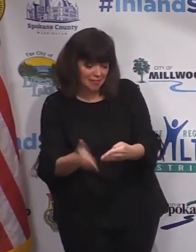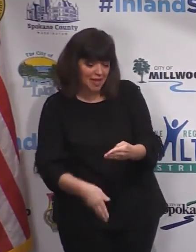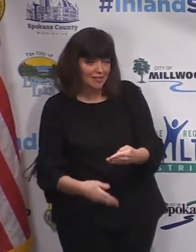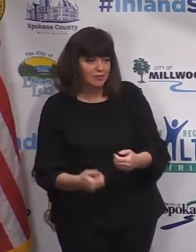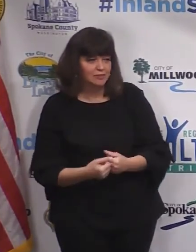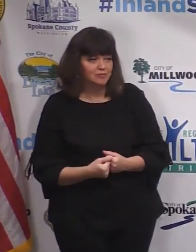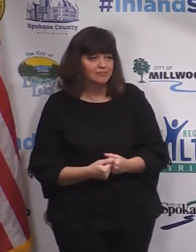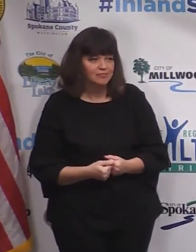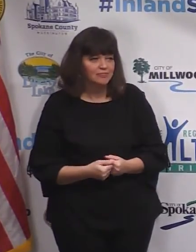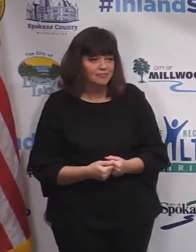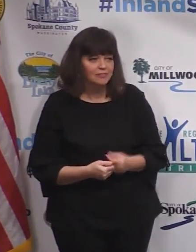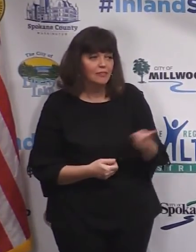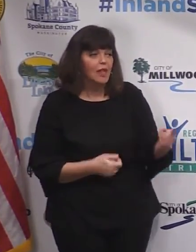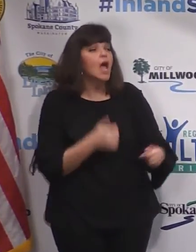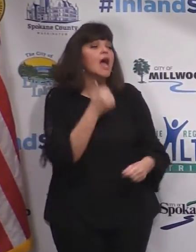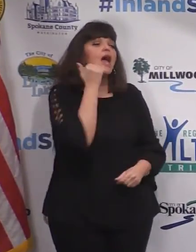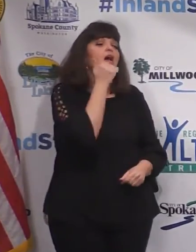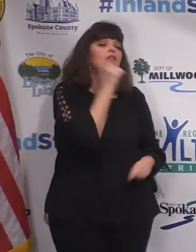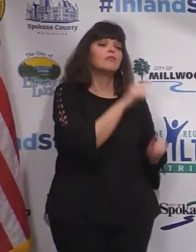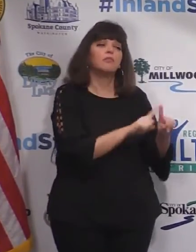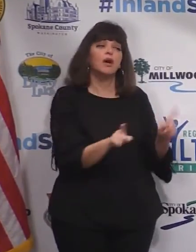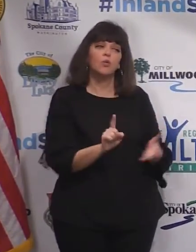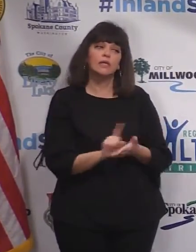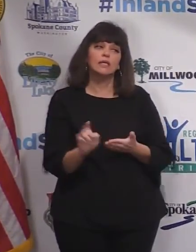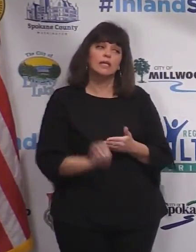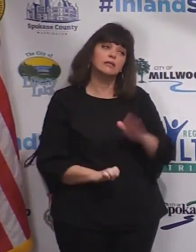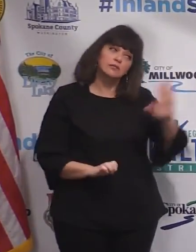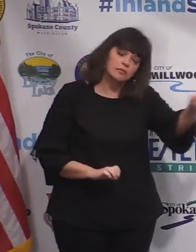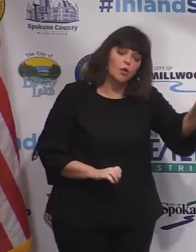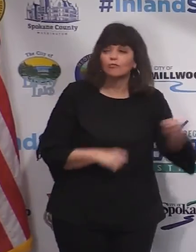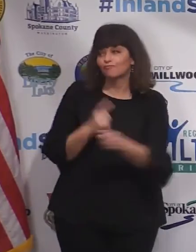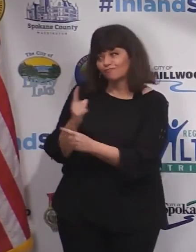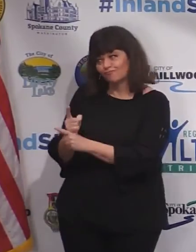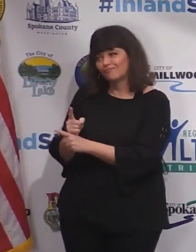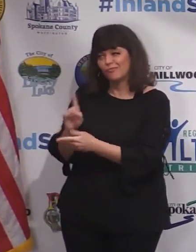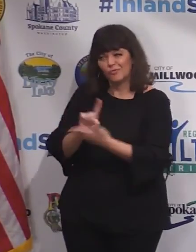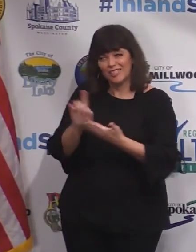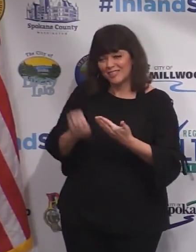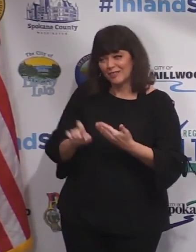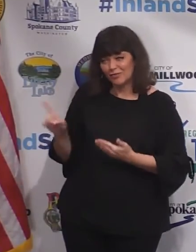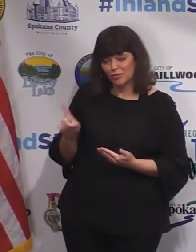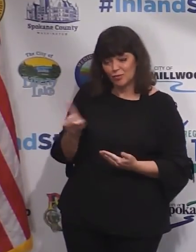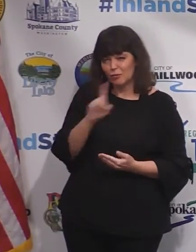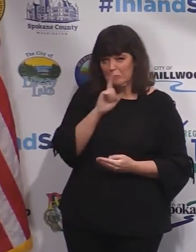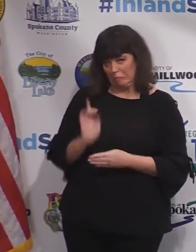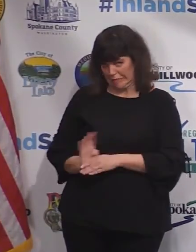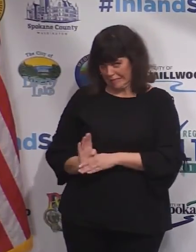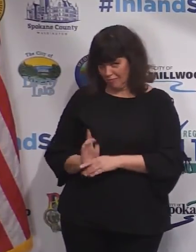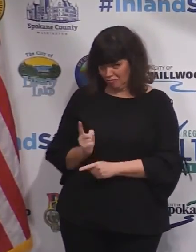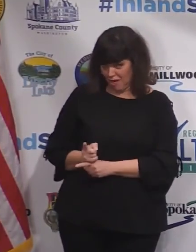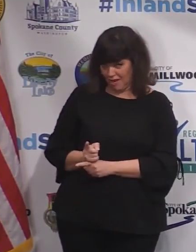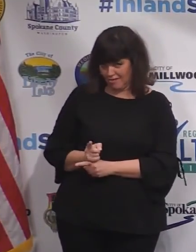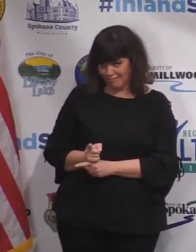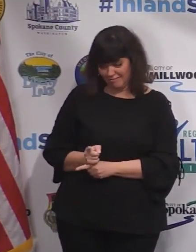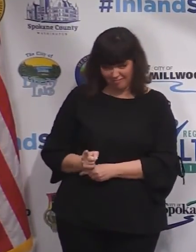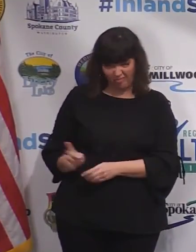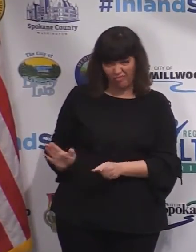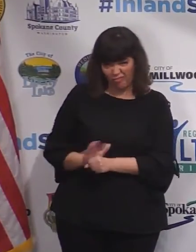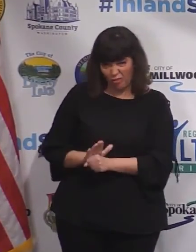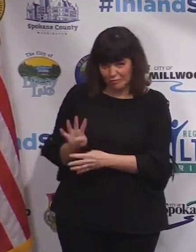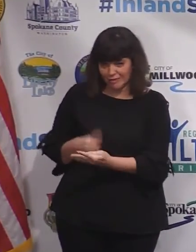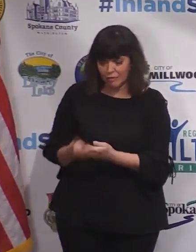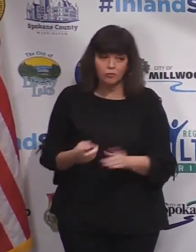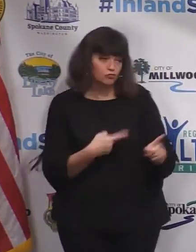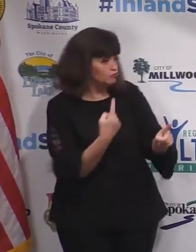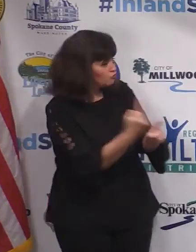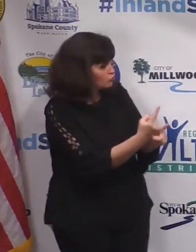In fighting, Well, every day but the weekends. except weekends. Except weekends. Except weekends. Right, because we're going to have a good weekend. You're booked out on weekends. Right, I'm booked out on weekends.